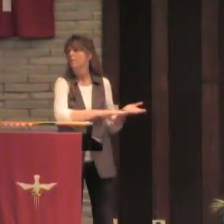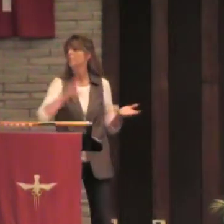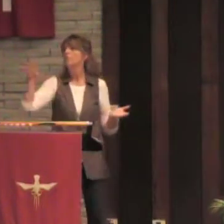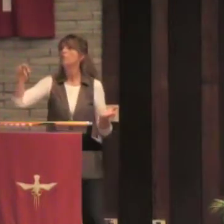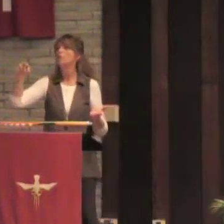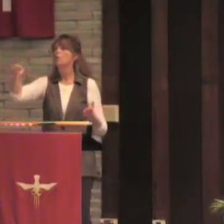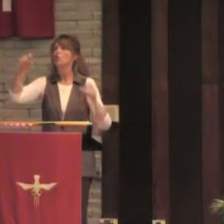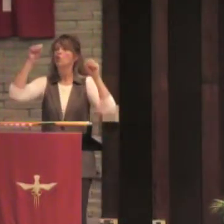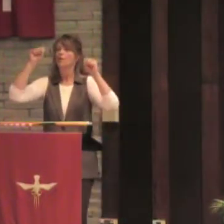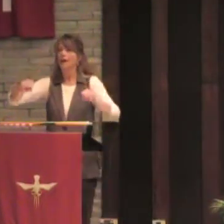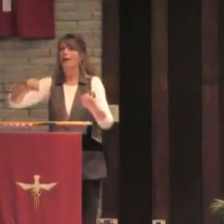how to forgive.